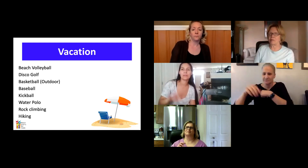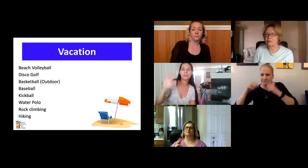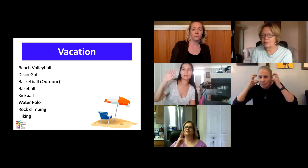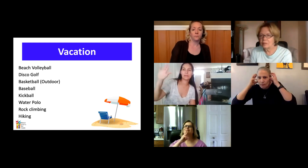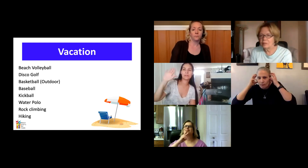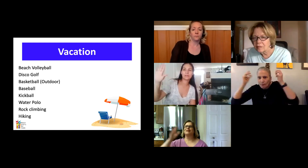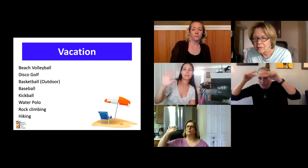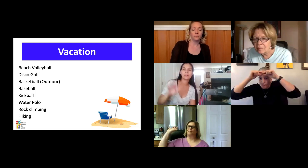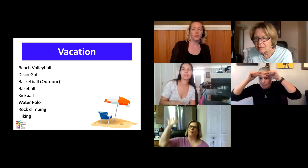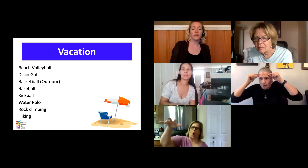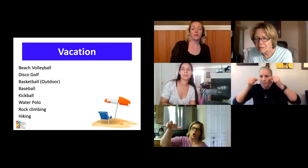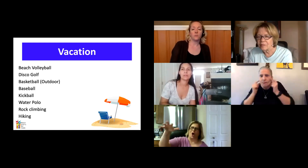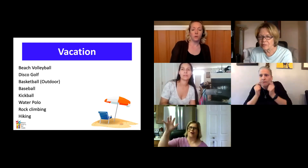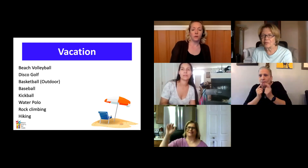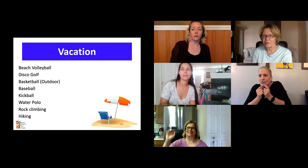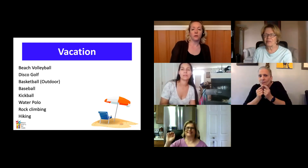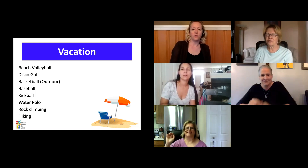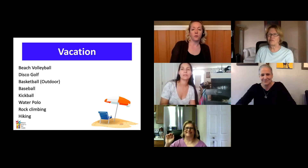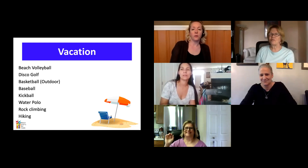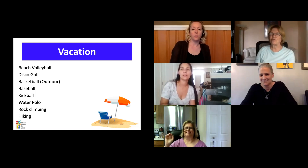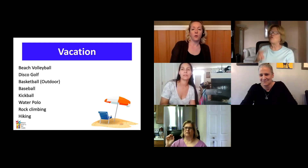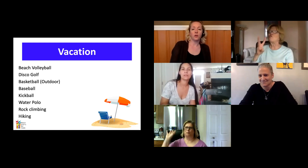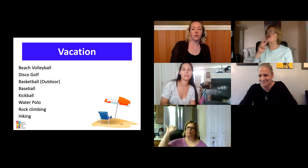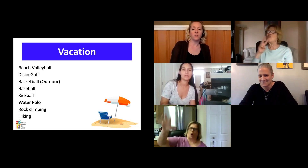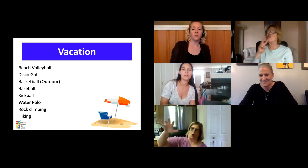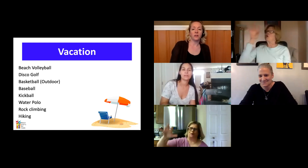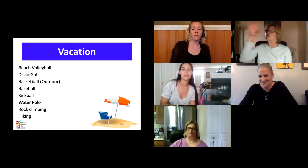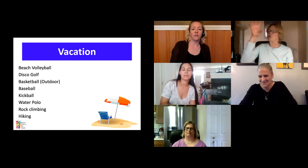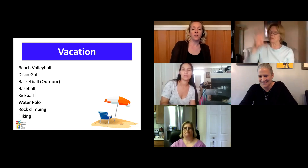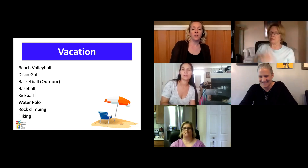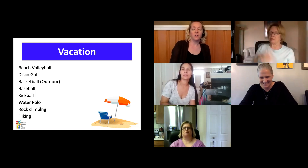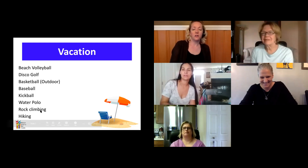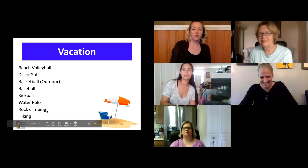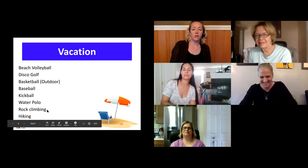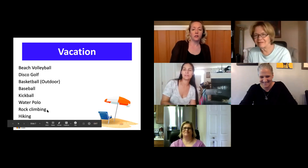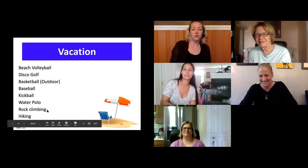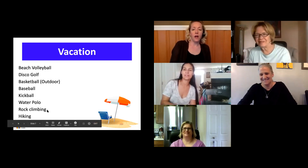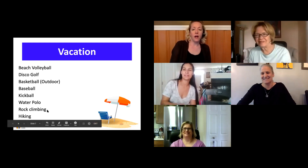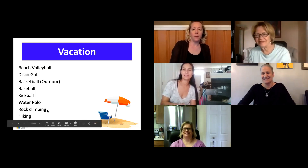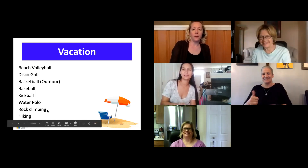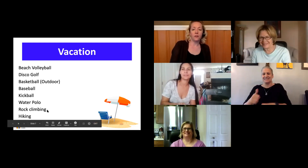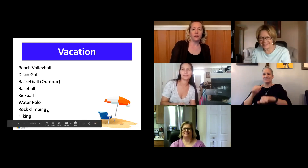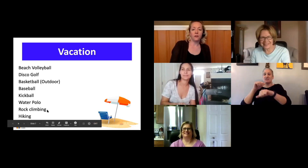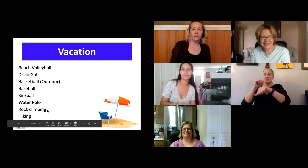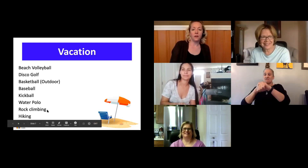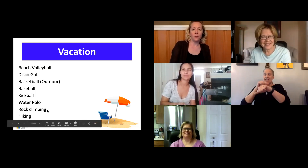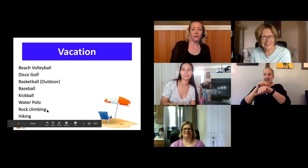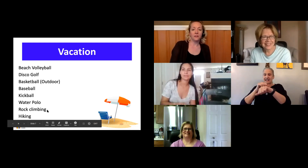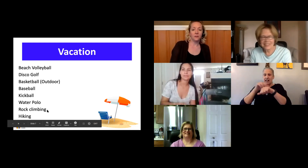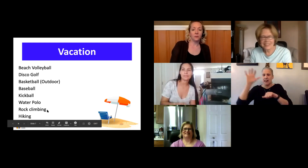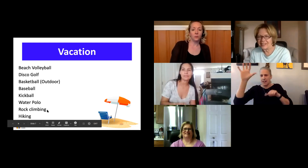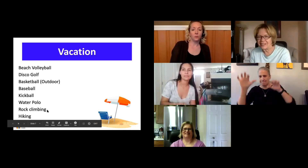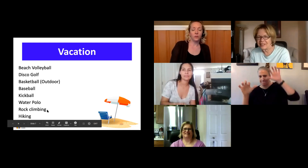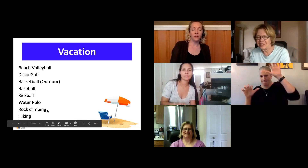Because that's the motion of throwing the ball. You know, they typically have the little chin strap and the helmet with the